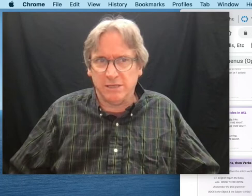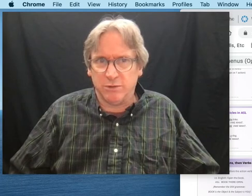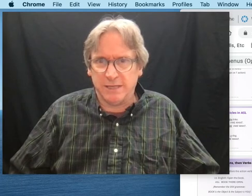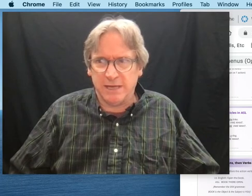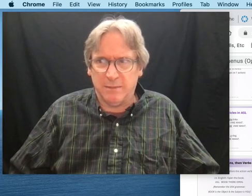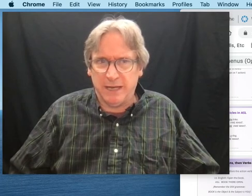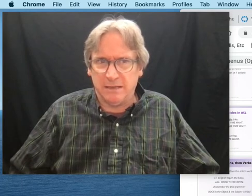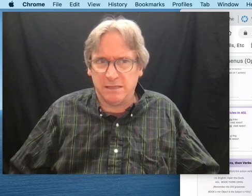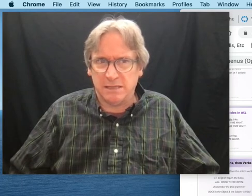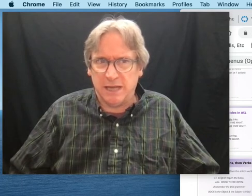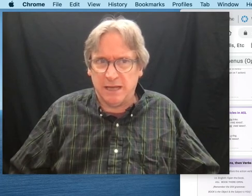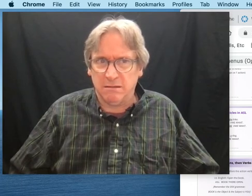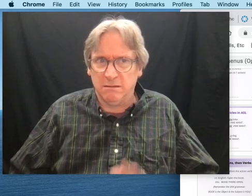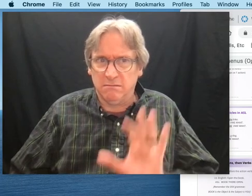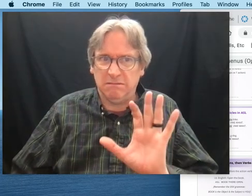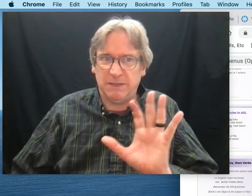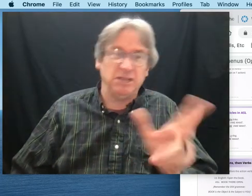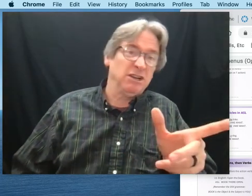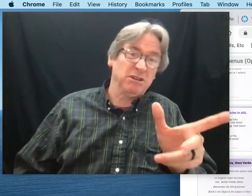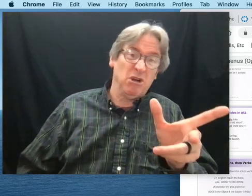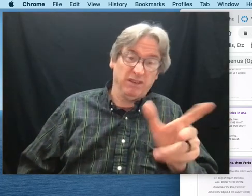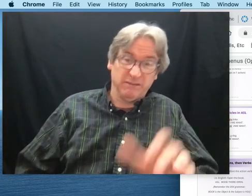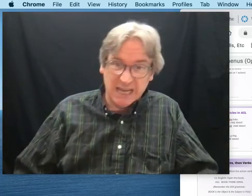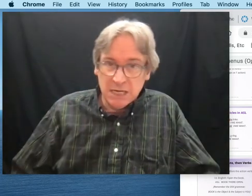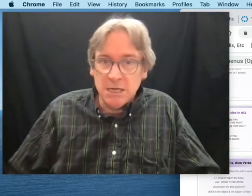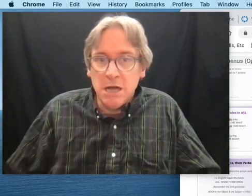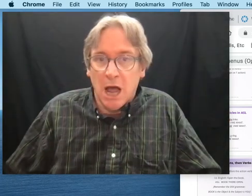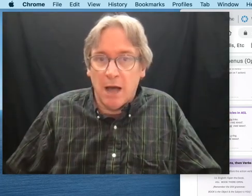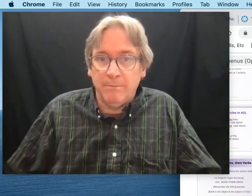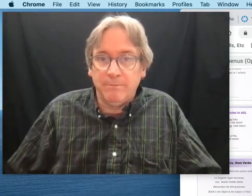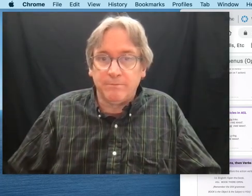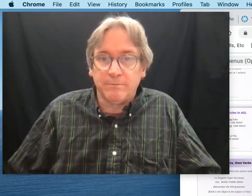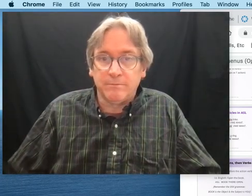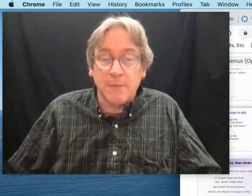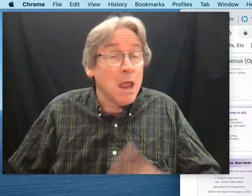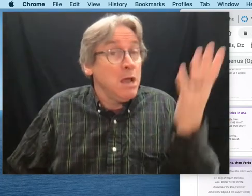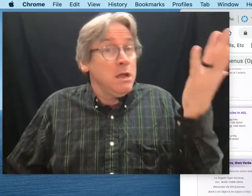won't ask you to raise anybody else's hand, especially not during COVID.